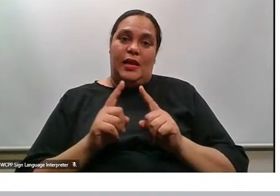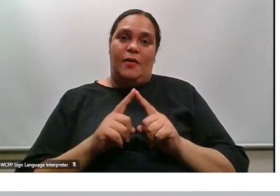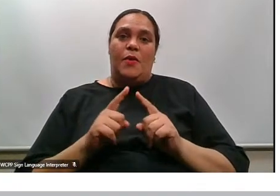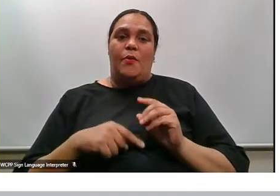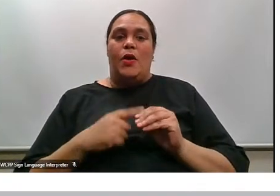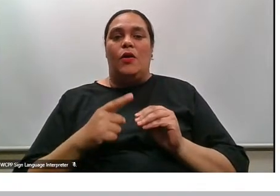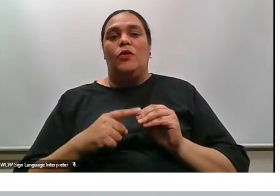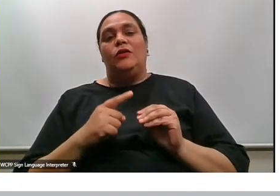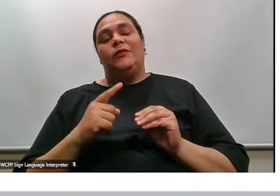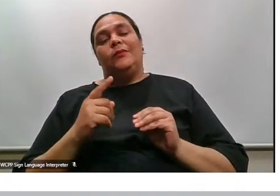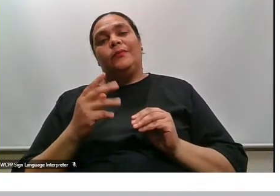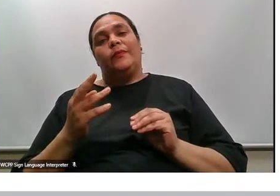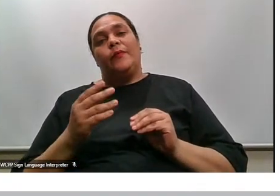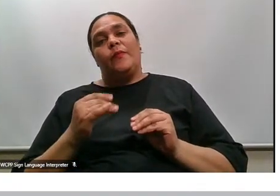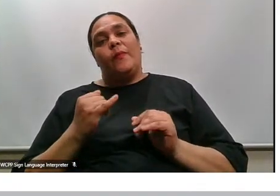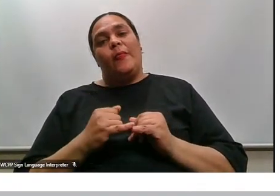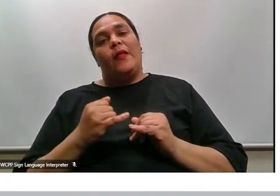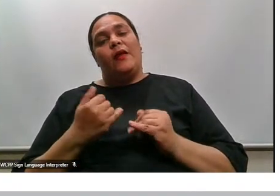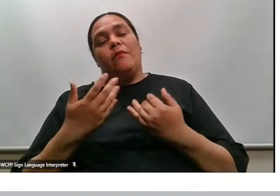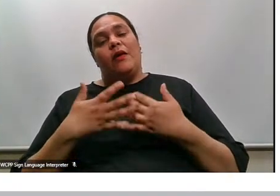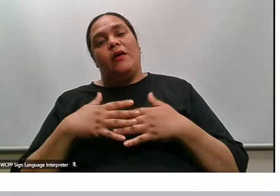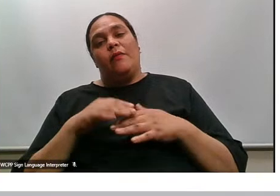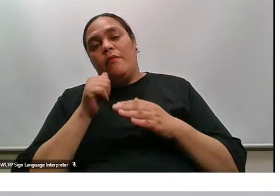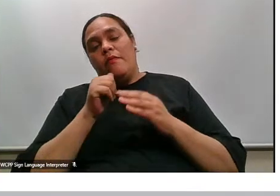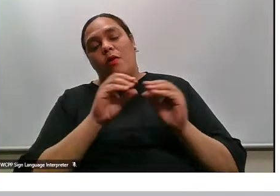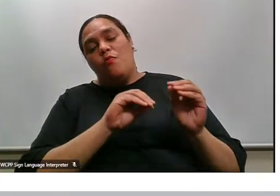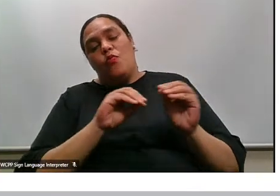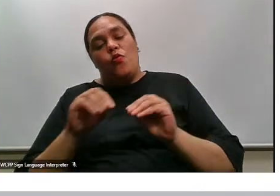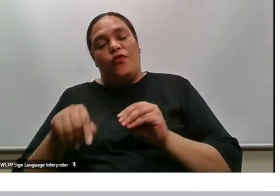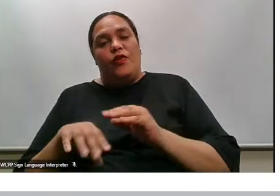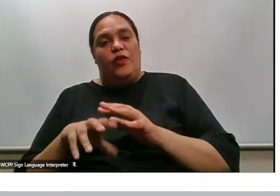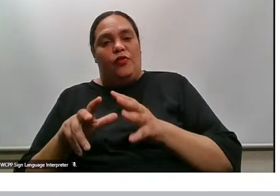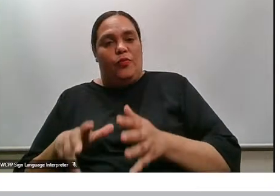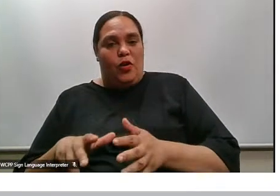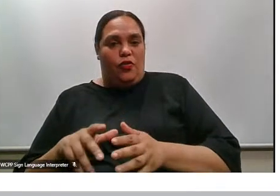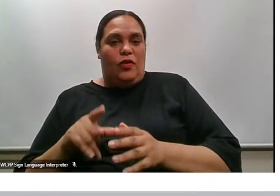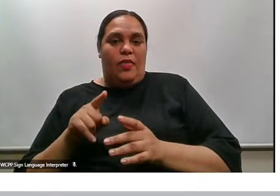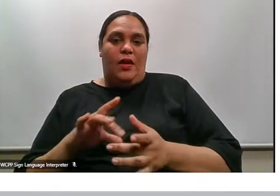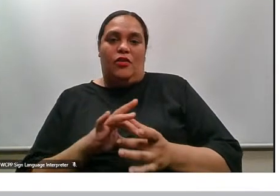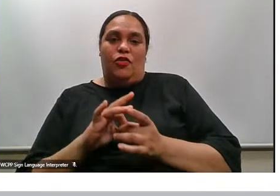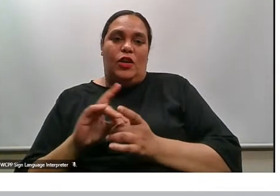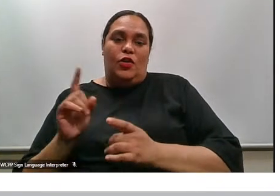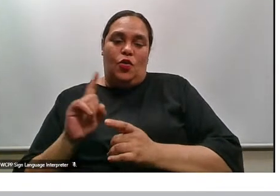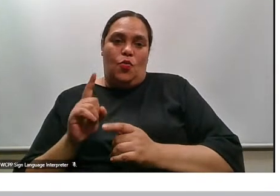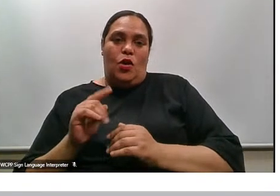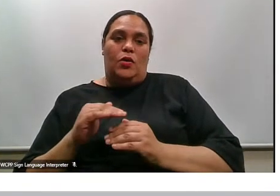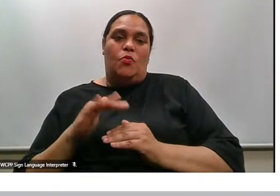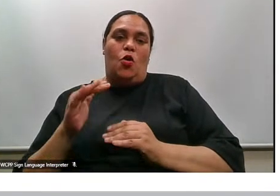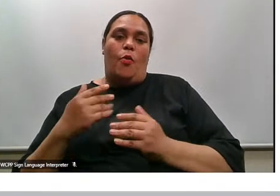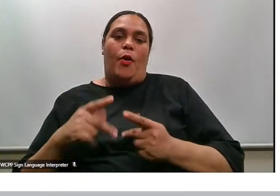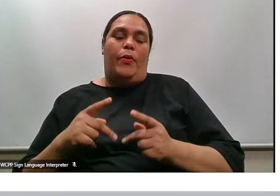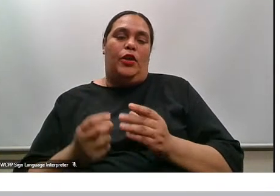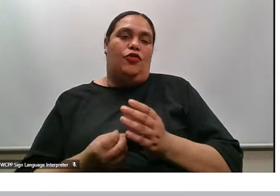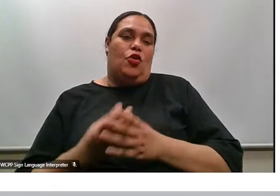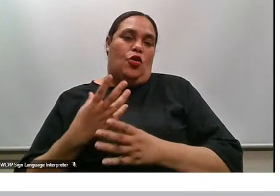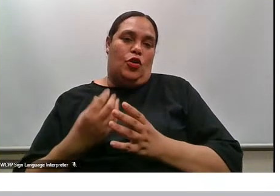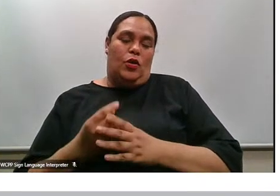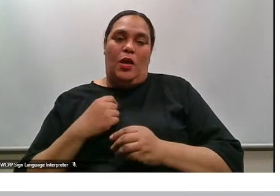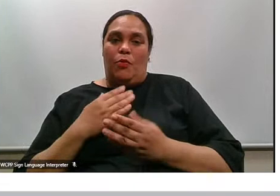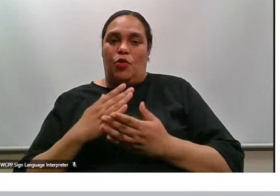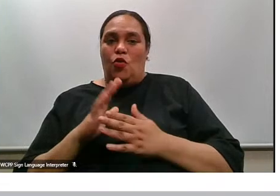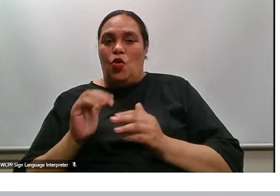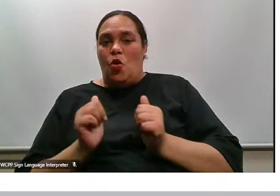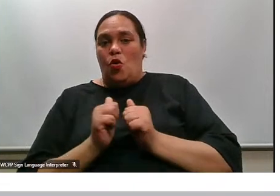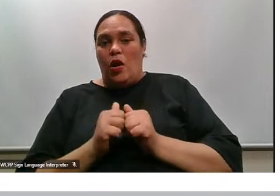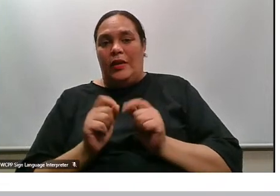about in-migration to this province, which relates to population growth, and I'm sure your colleagues,